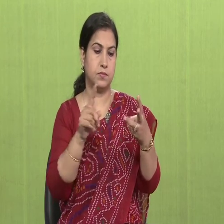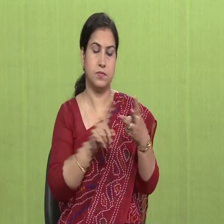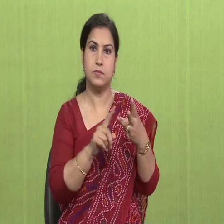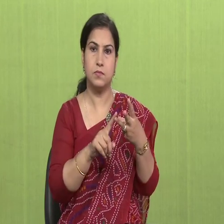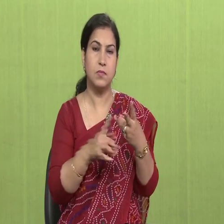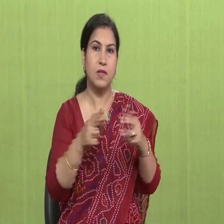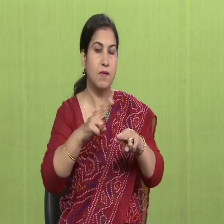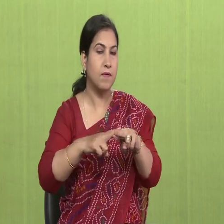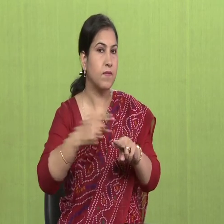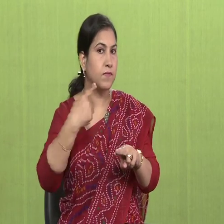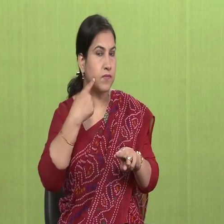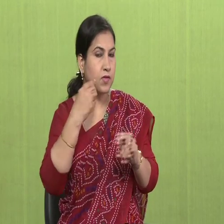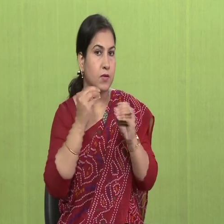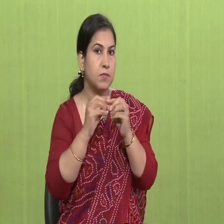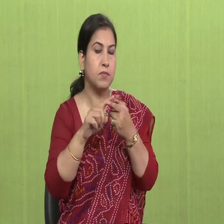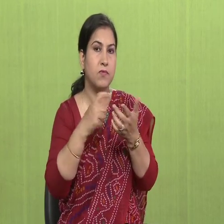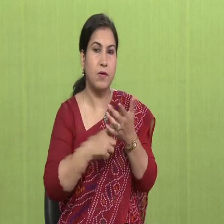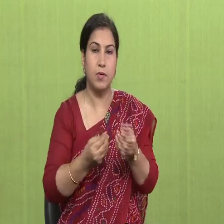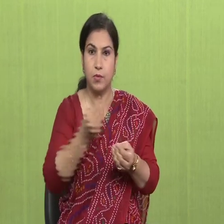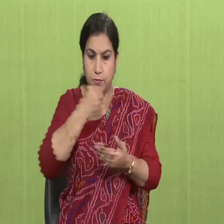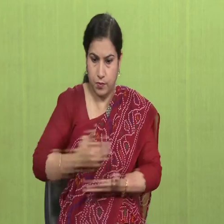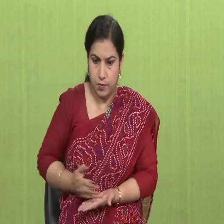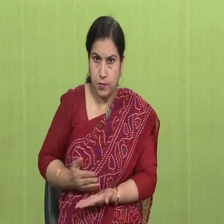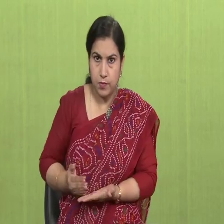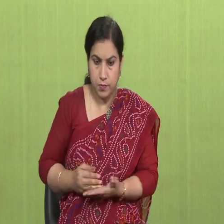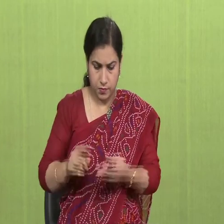fiber, fuel, etc.,